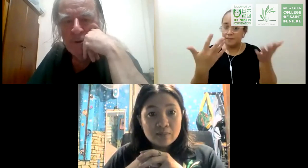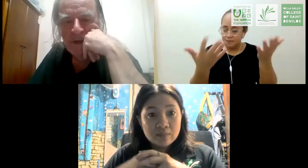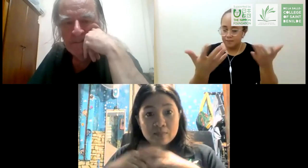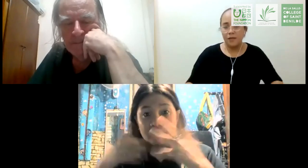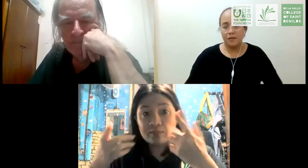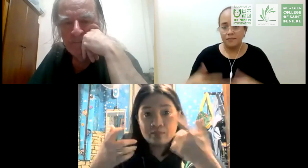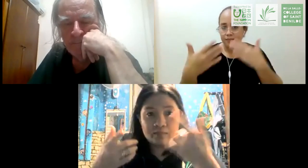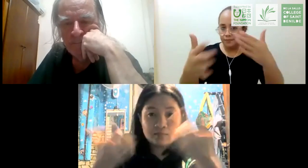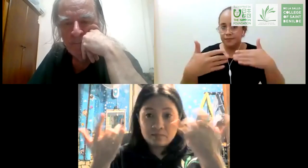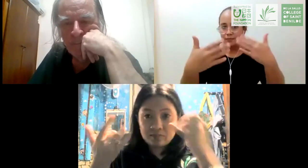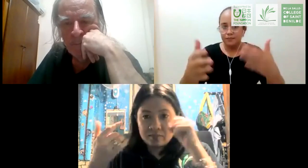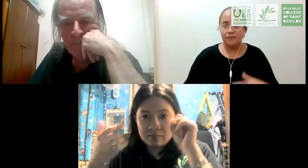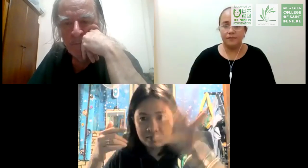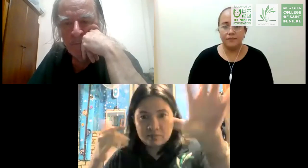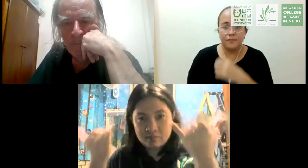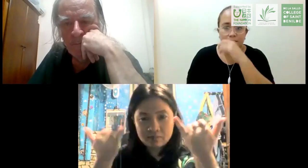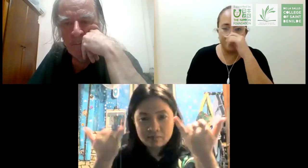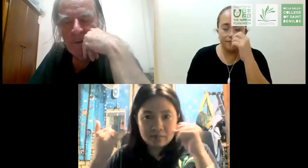Sure. Okay.